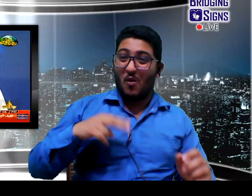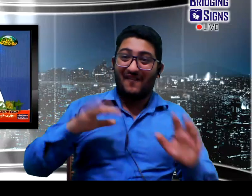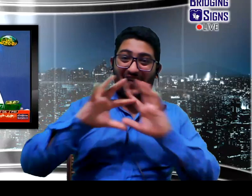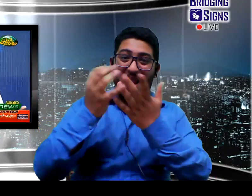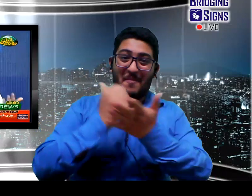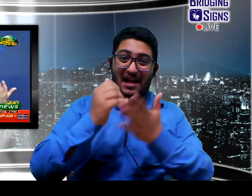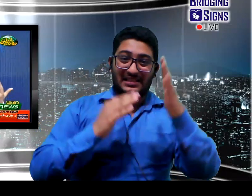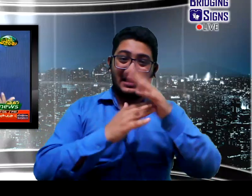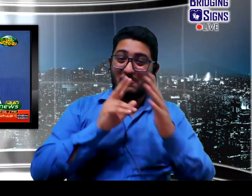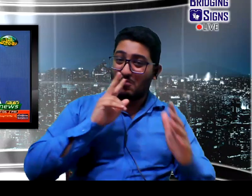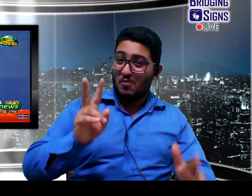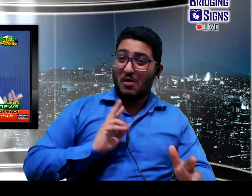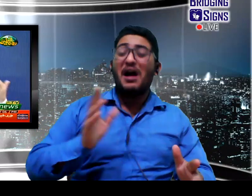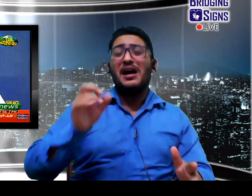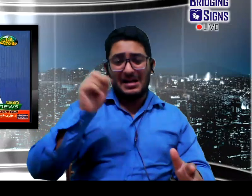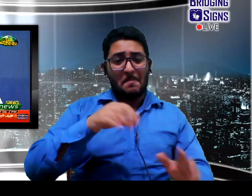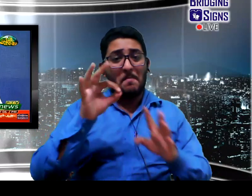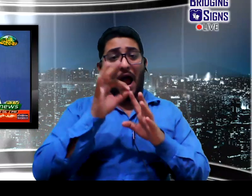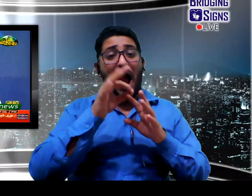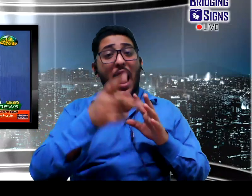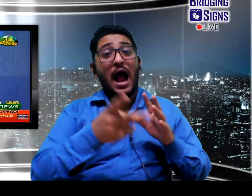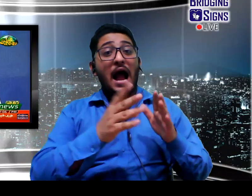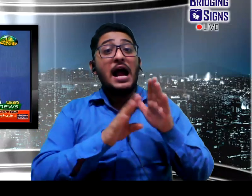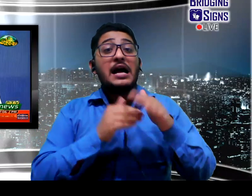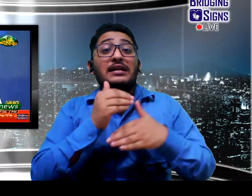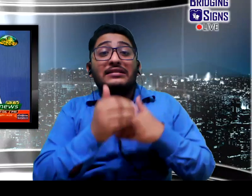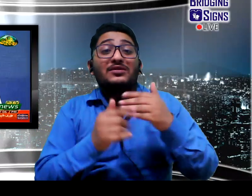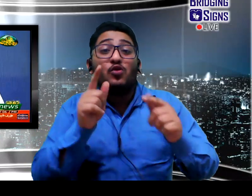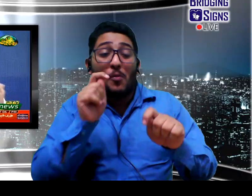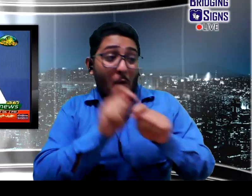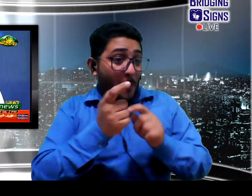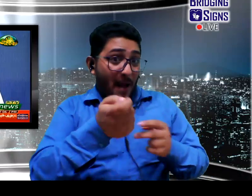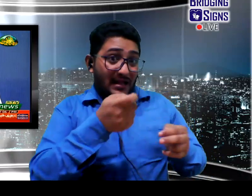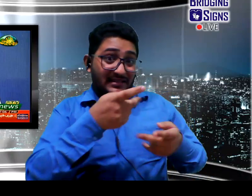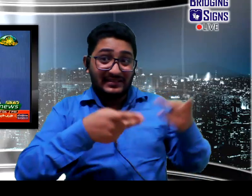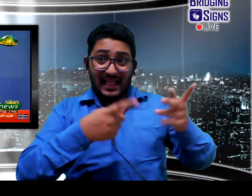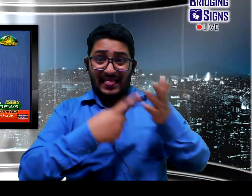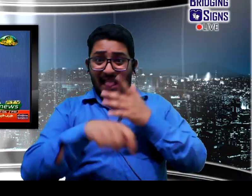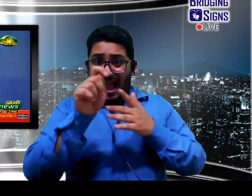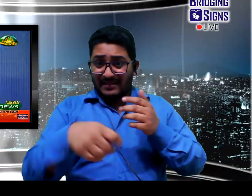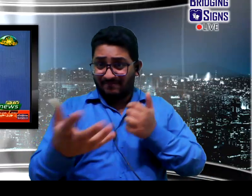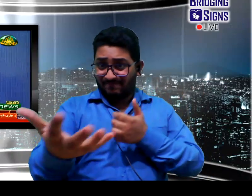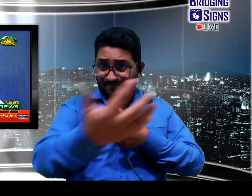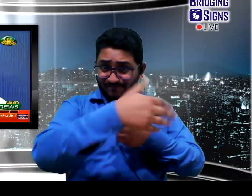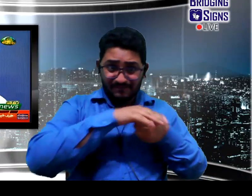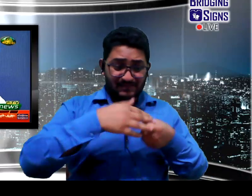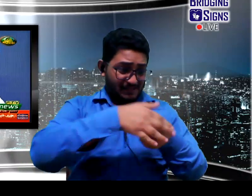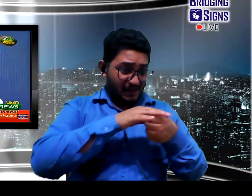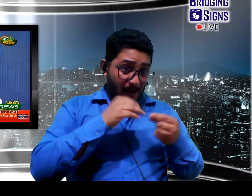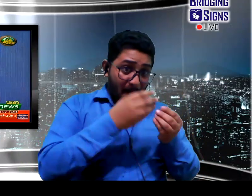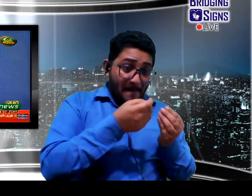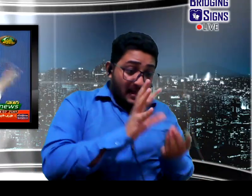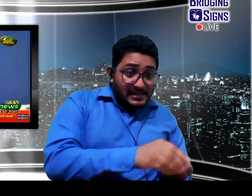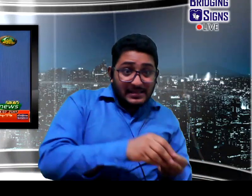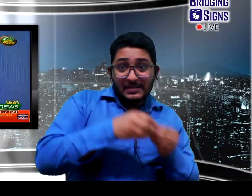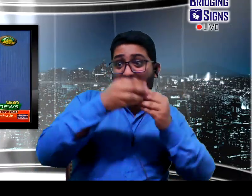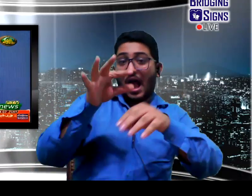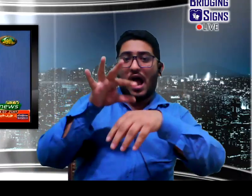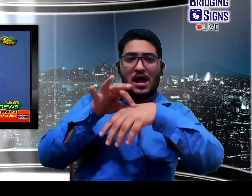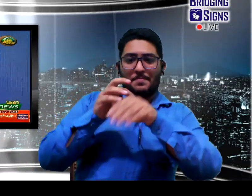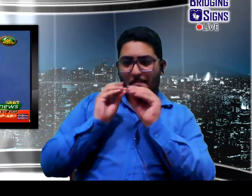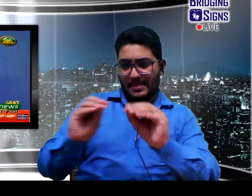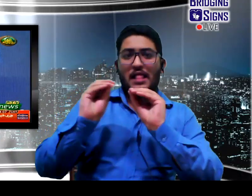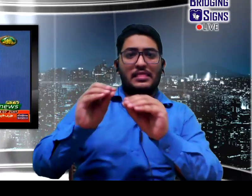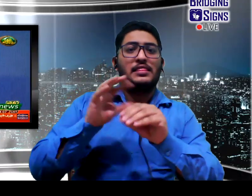wealth, you create more, you collect more taxes, and then you spend that money on your human